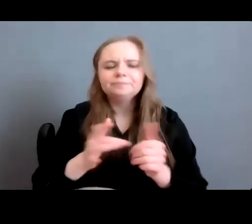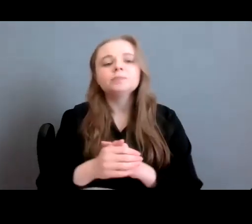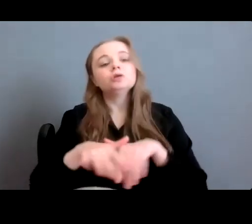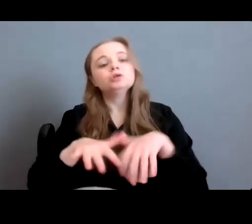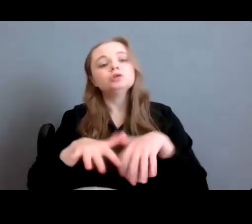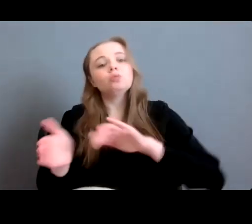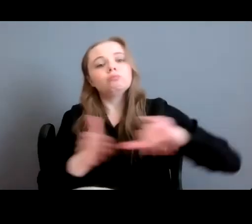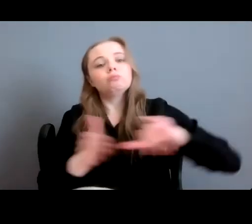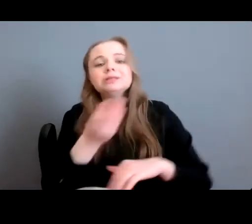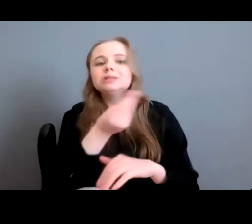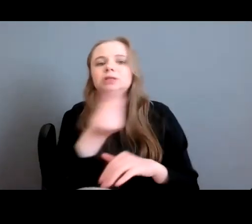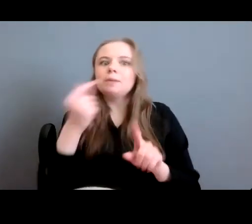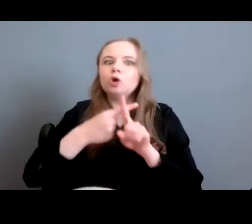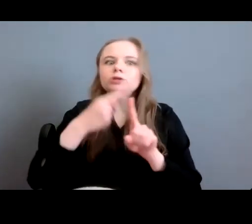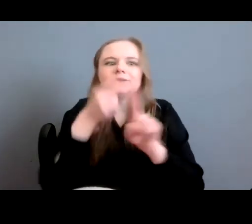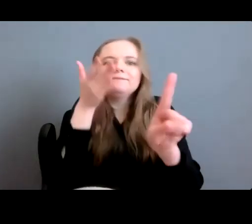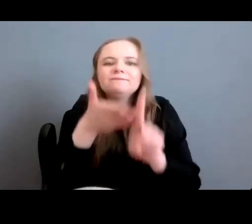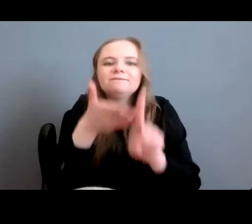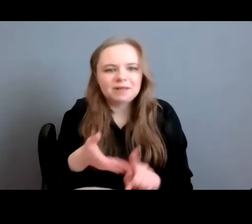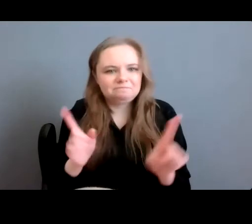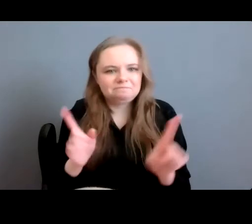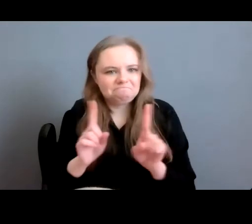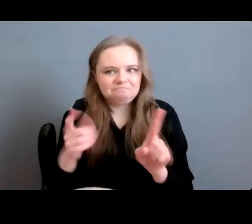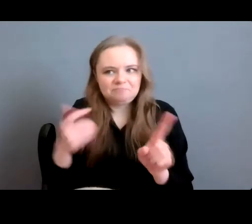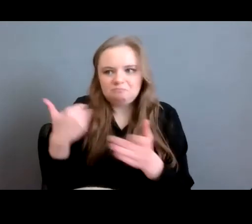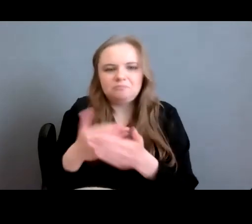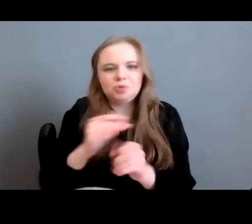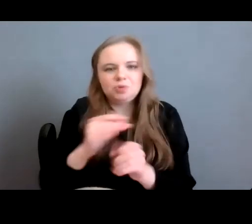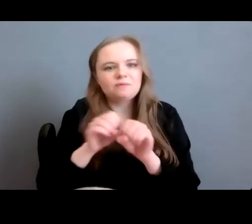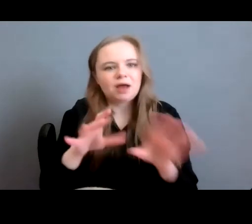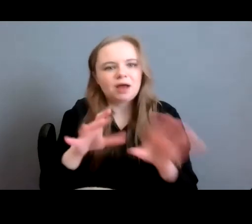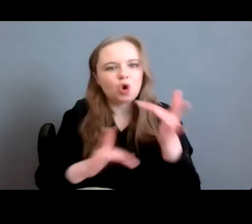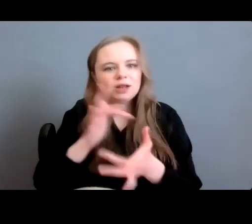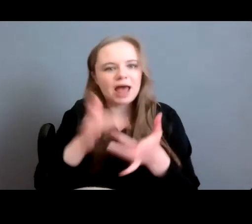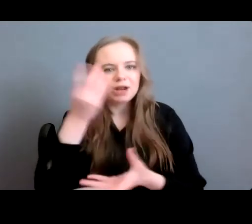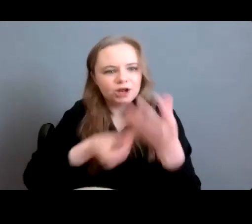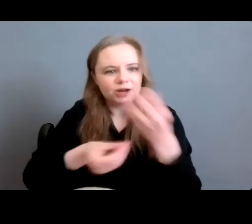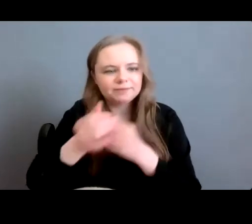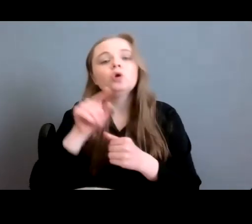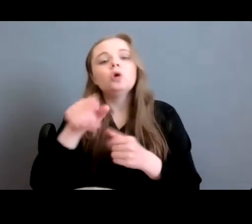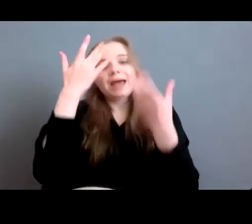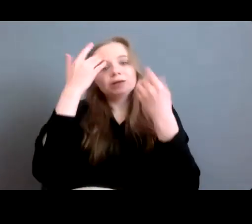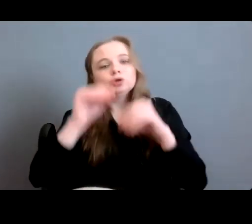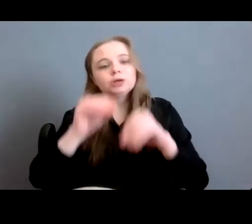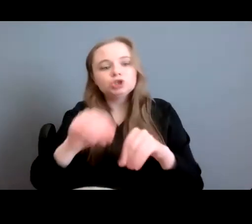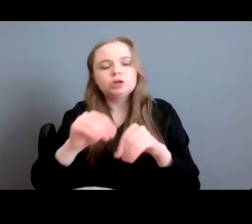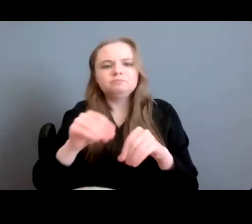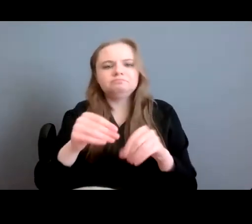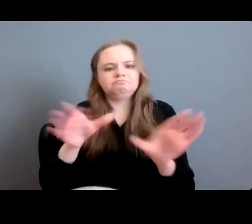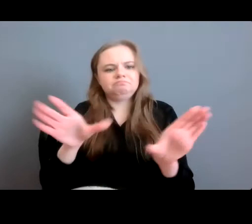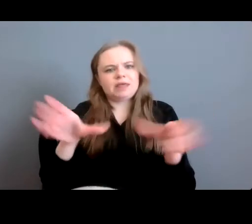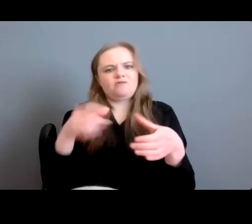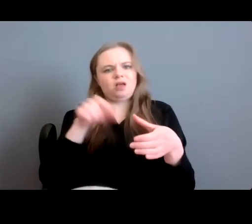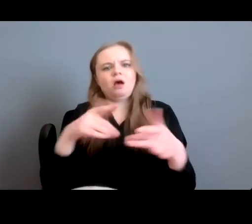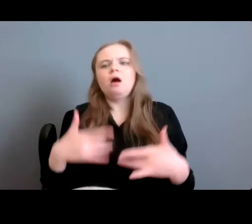teased out as a result of remote learning and remote working? Well, within the education sphere, I can say that, there's been now the